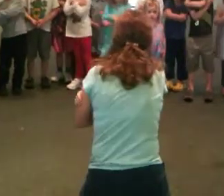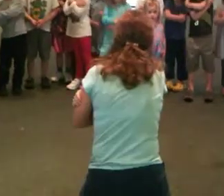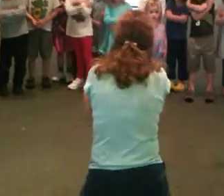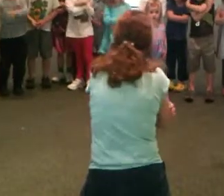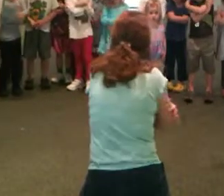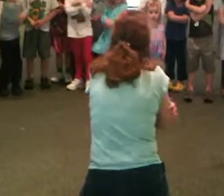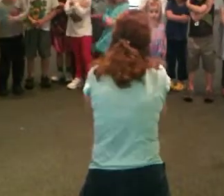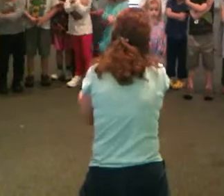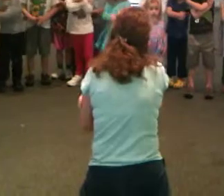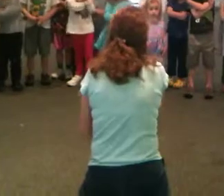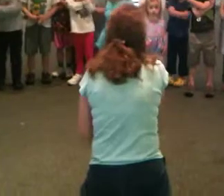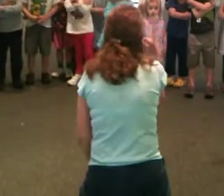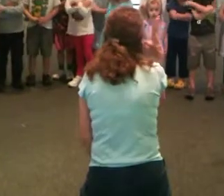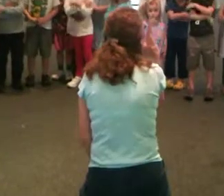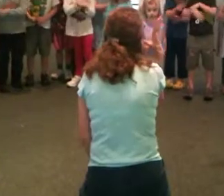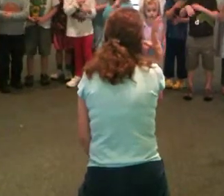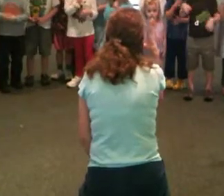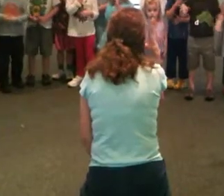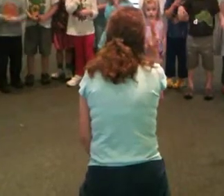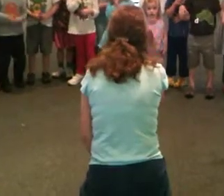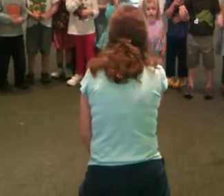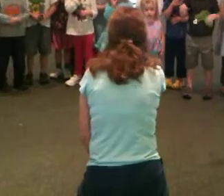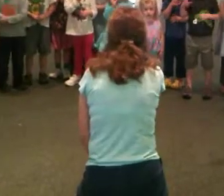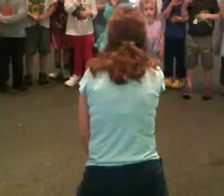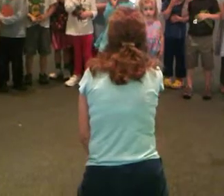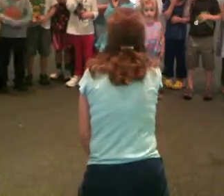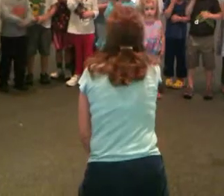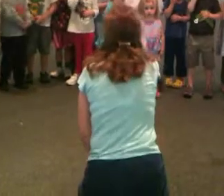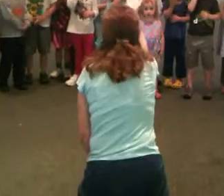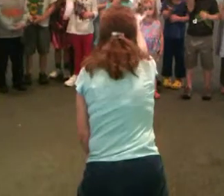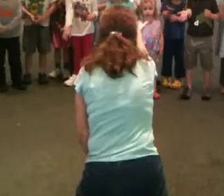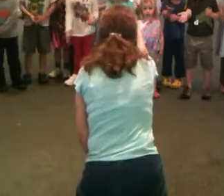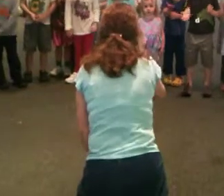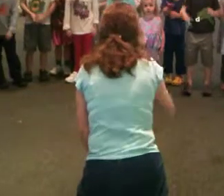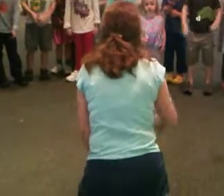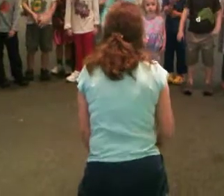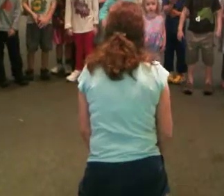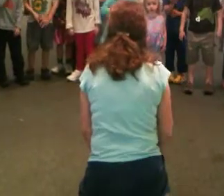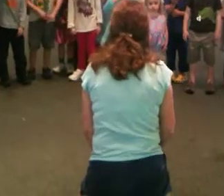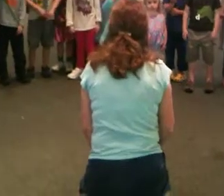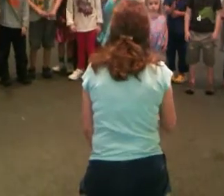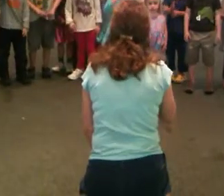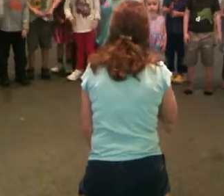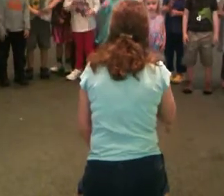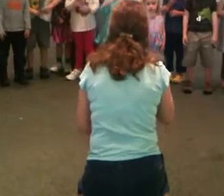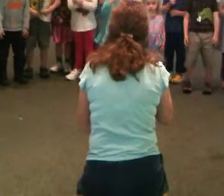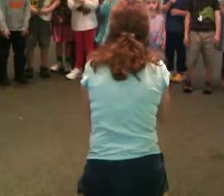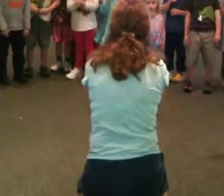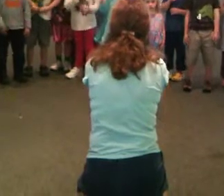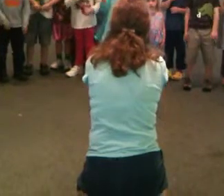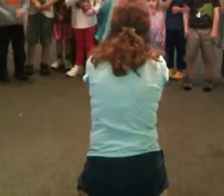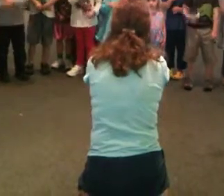going to be money. My daughter is to I love